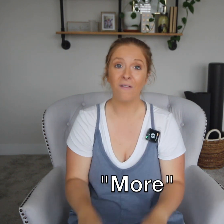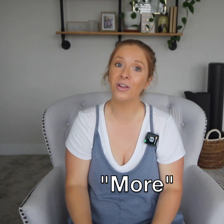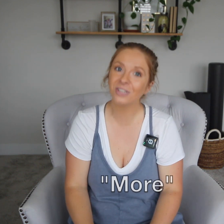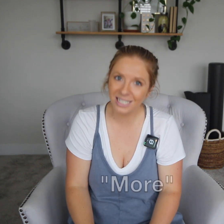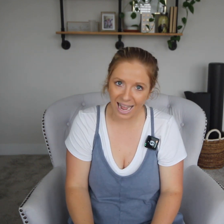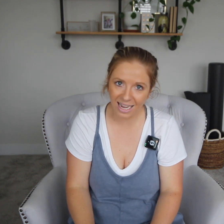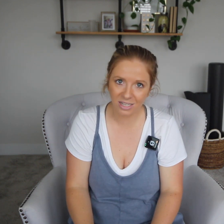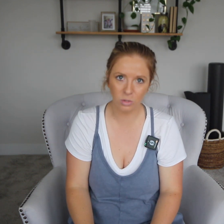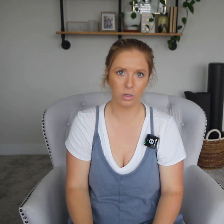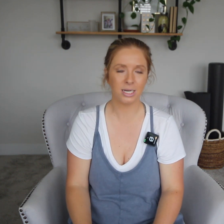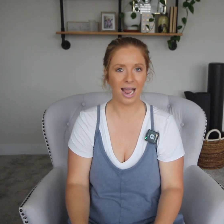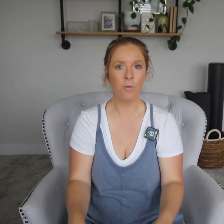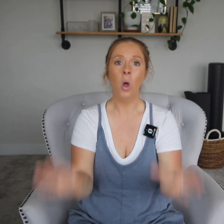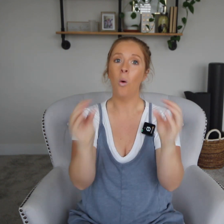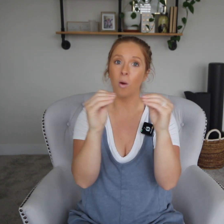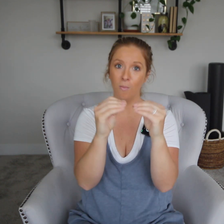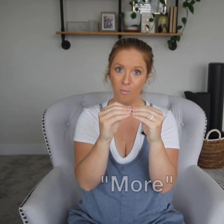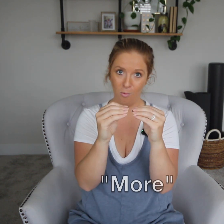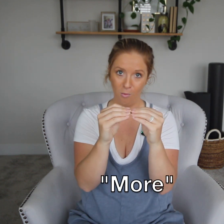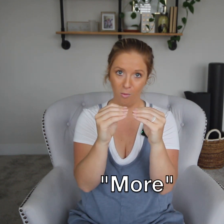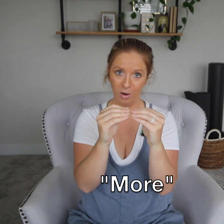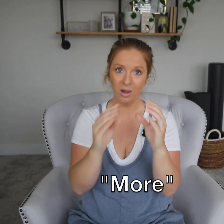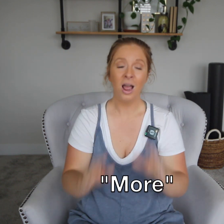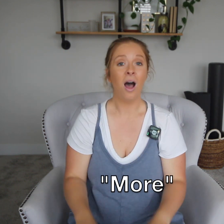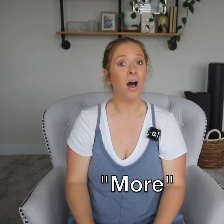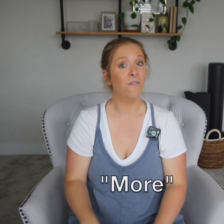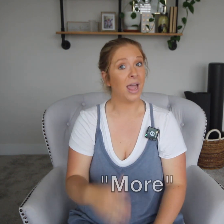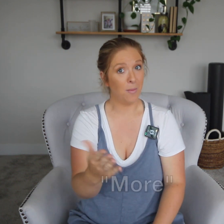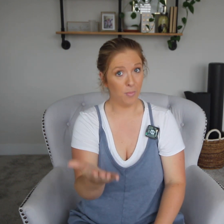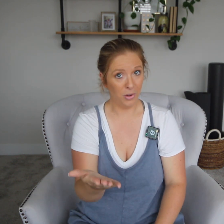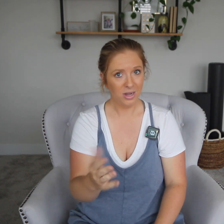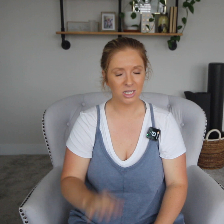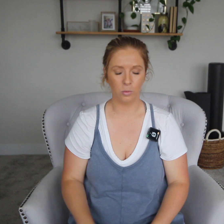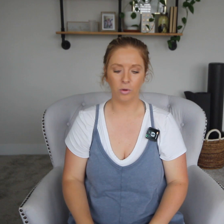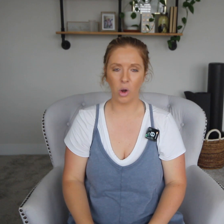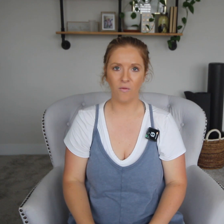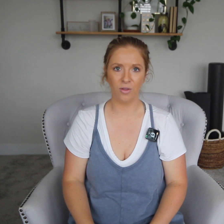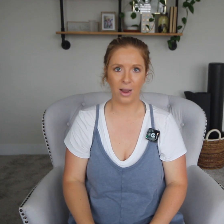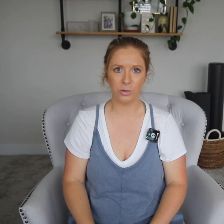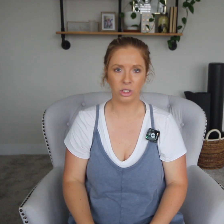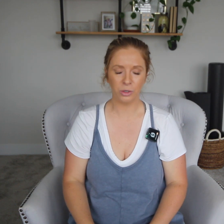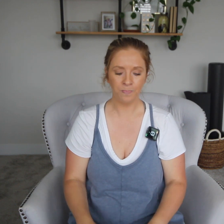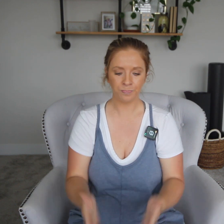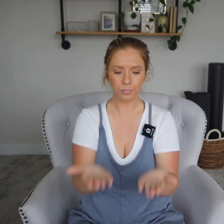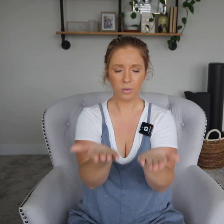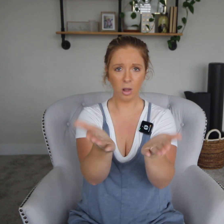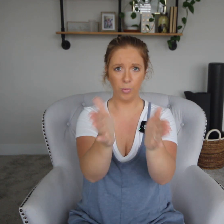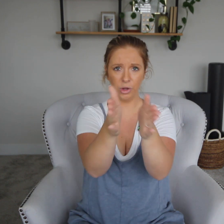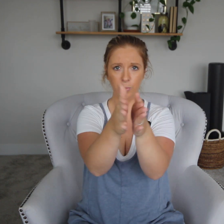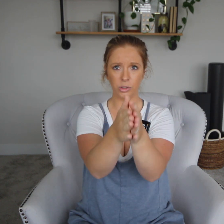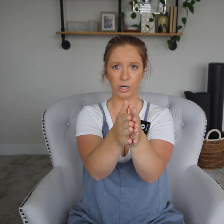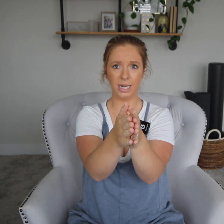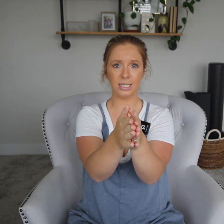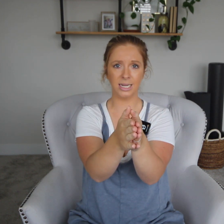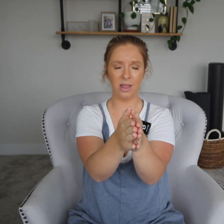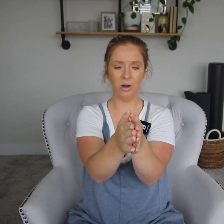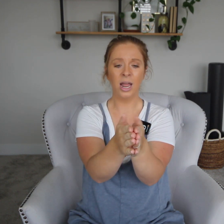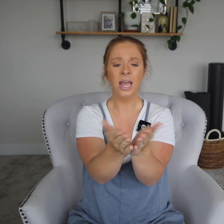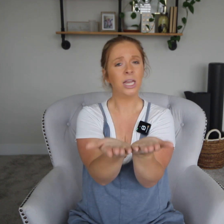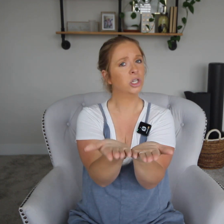their snack at story time or more of a book. So we'll go over that one too. Book, you put your hands together and just